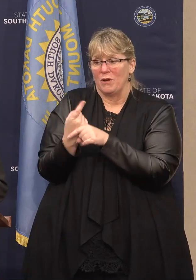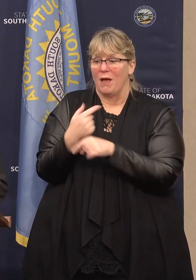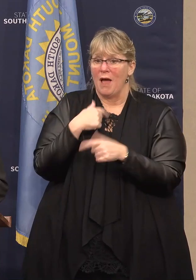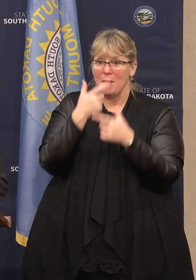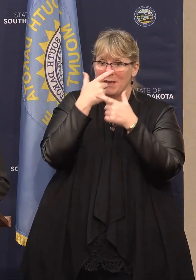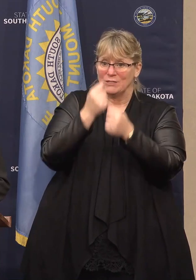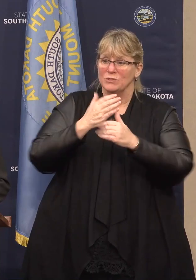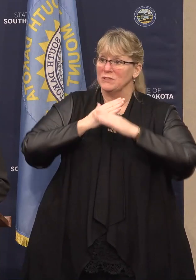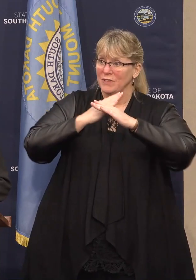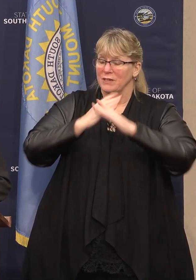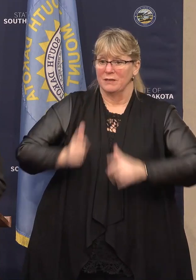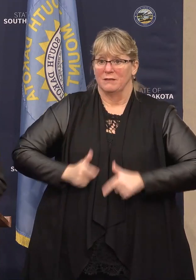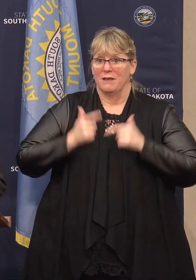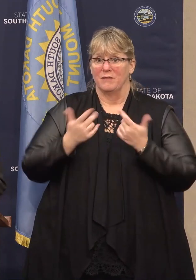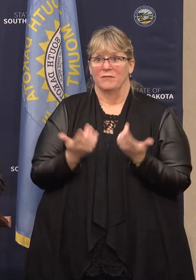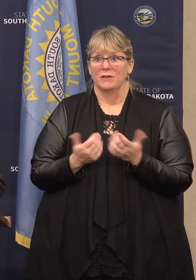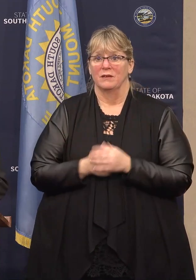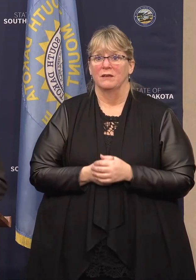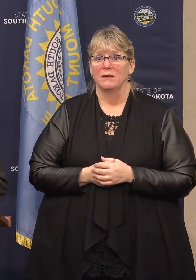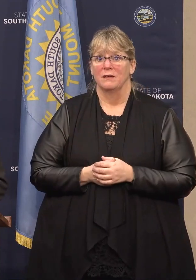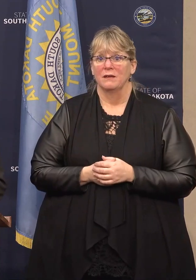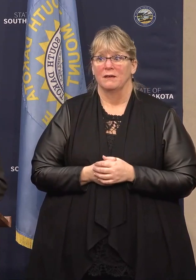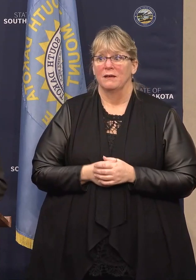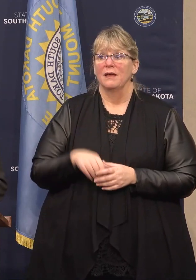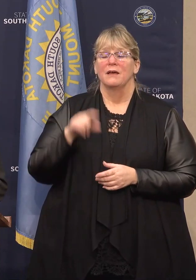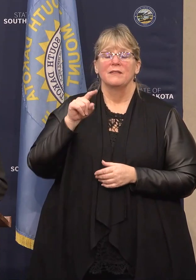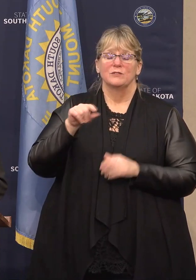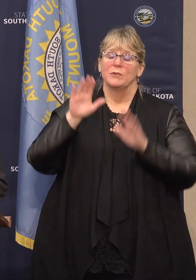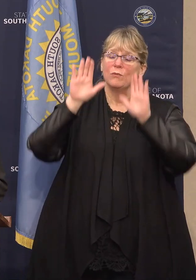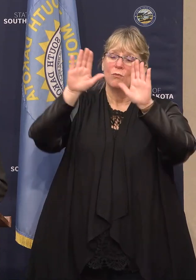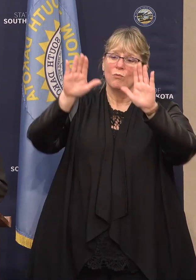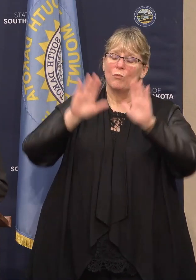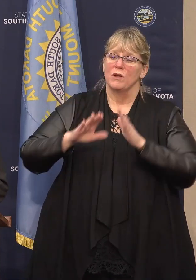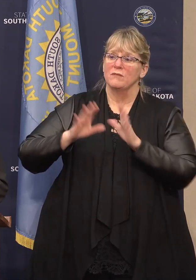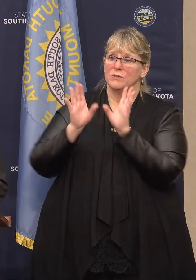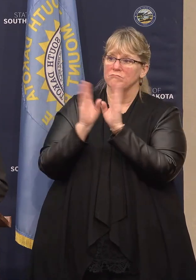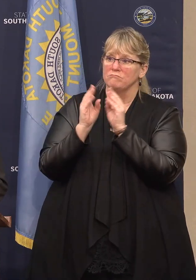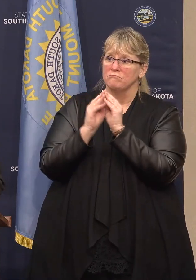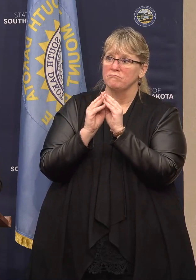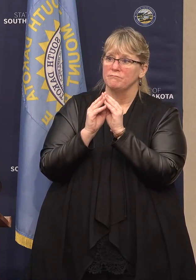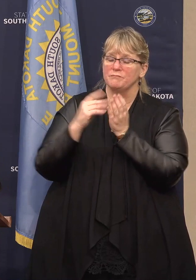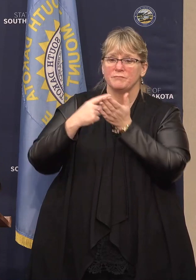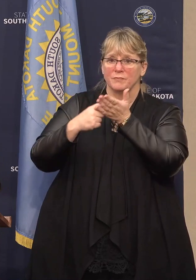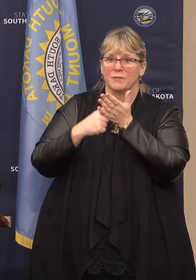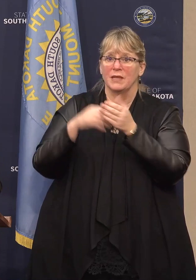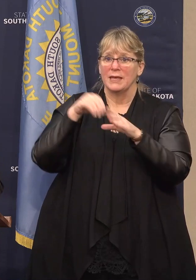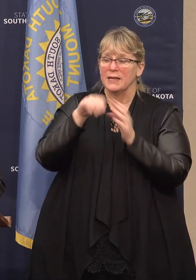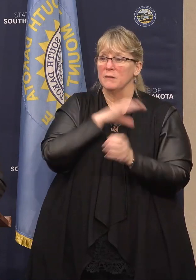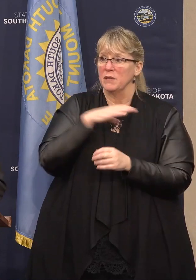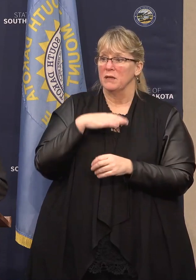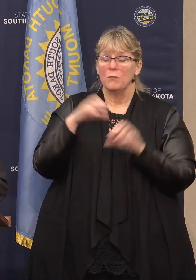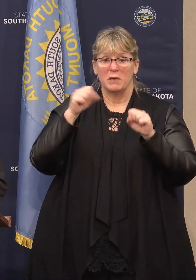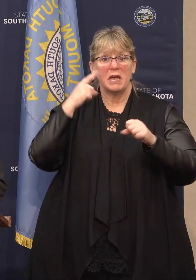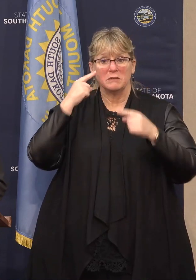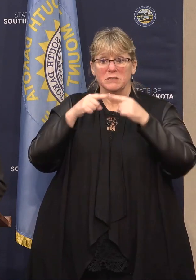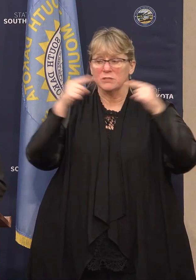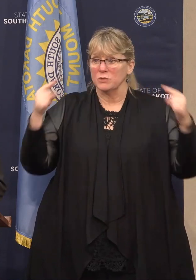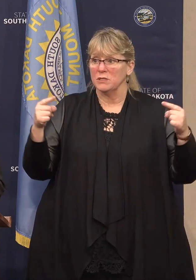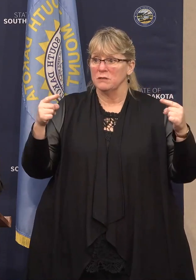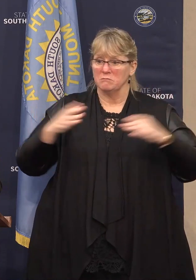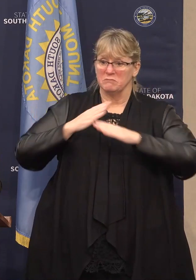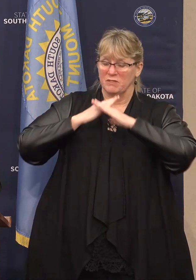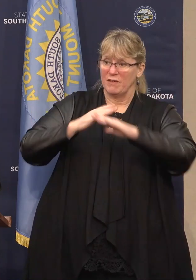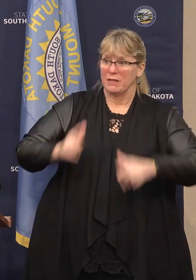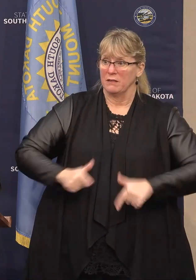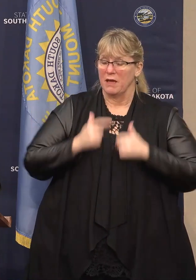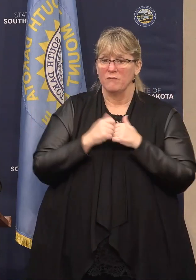in defending life. This would have been a fantastic debate just to have in committee. And we can all disagree and still defend life. We